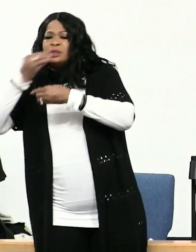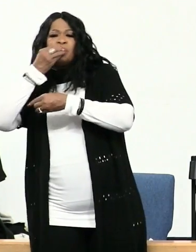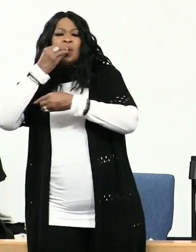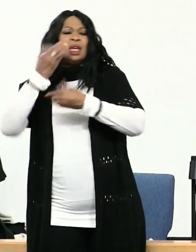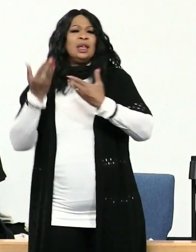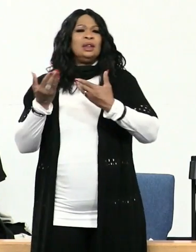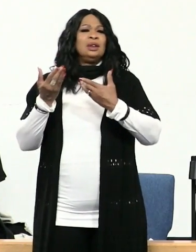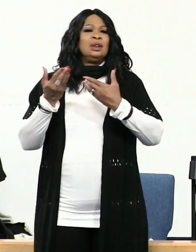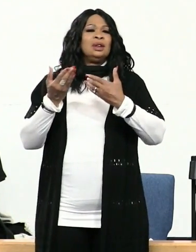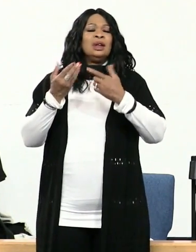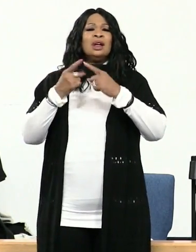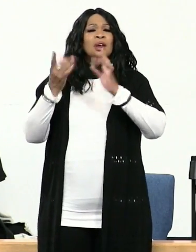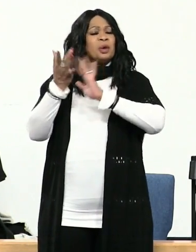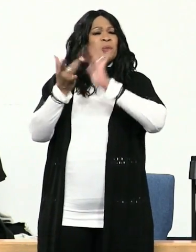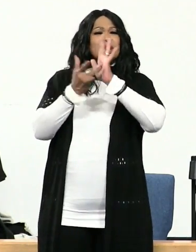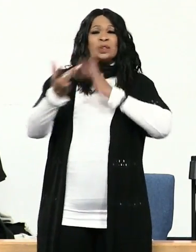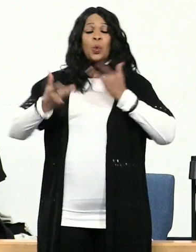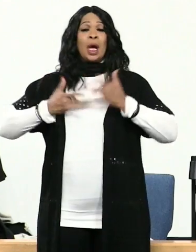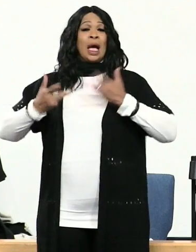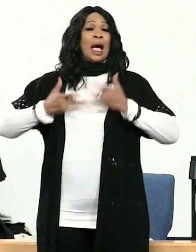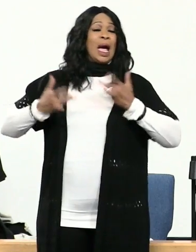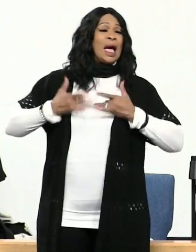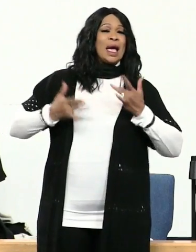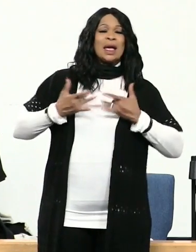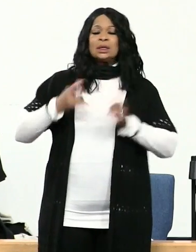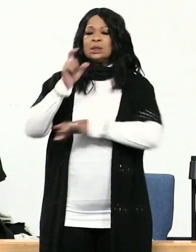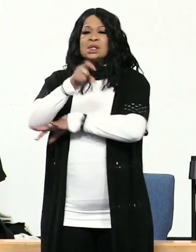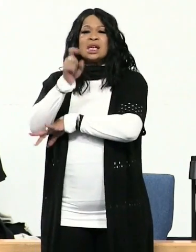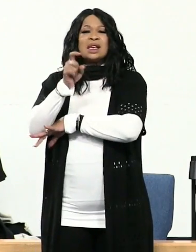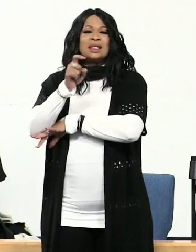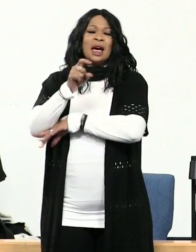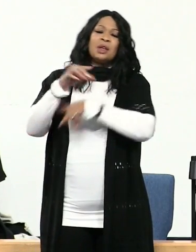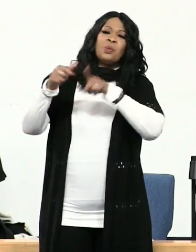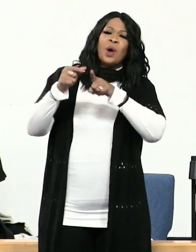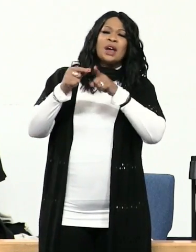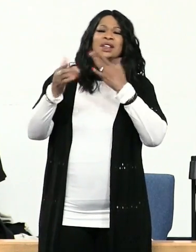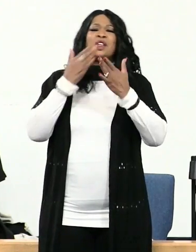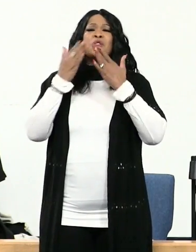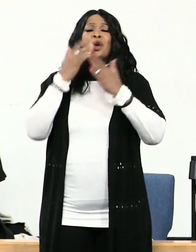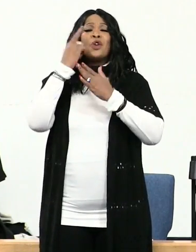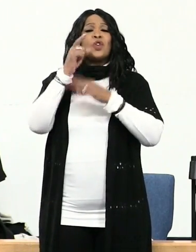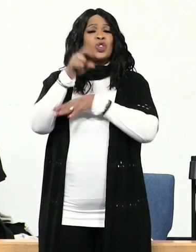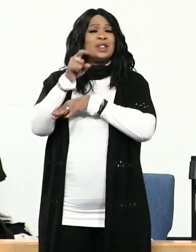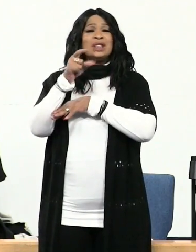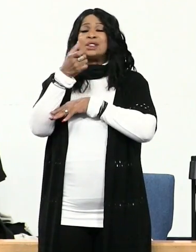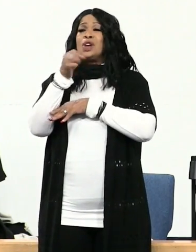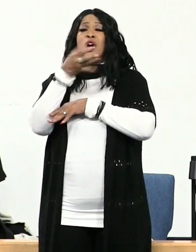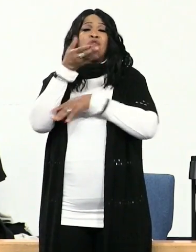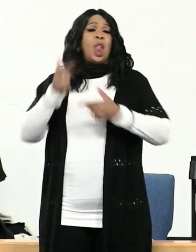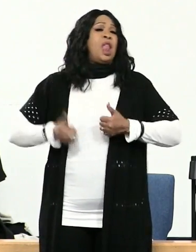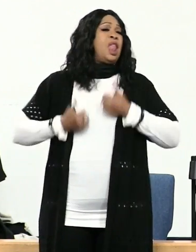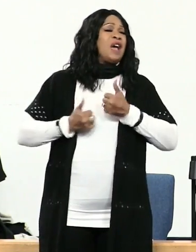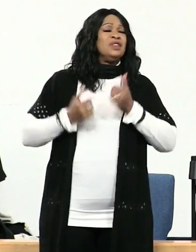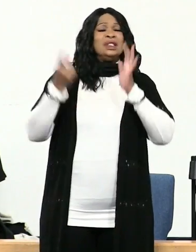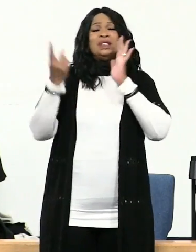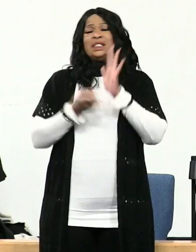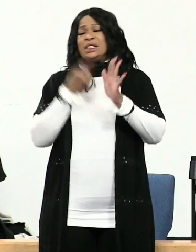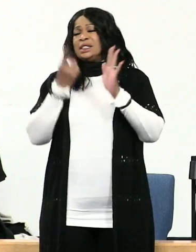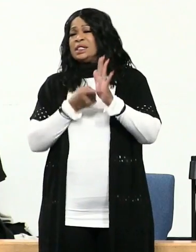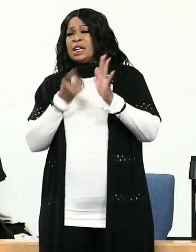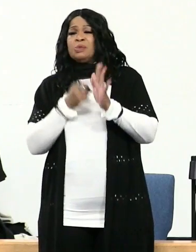eat. Jesus was excited about the necessities and thankful for the necessities of life. Sometimes we can get